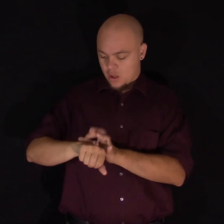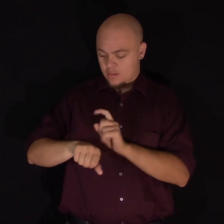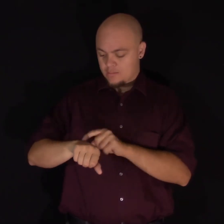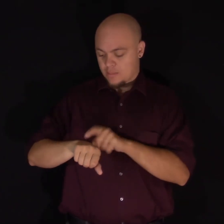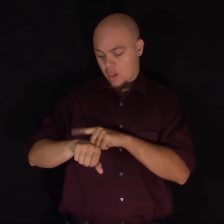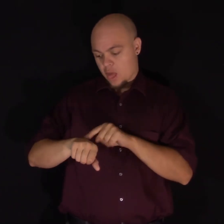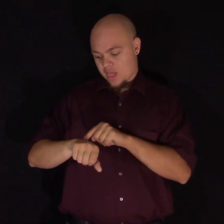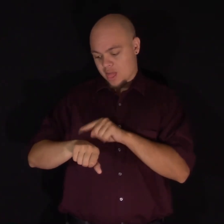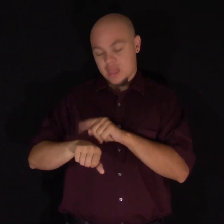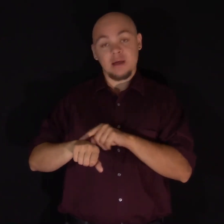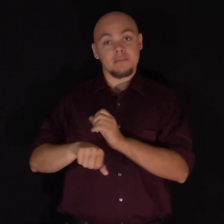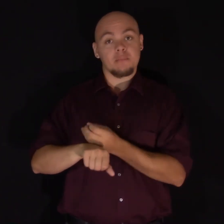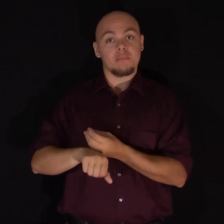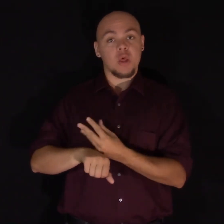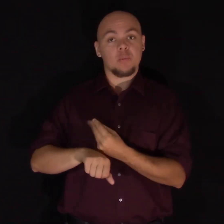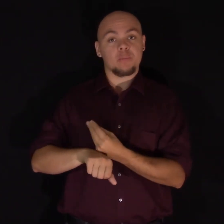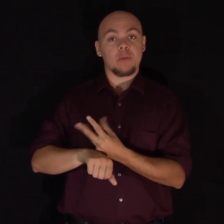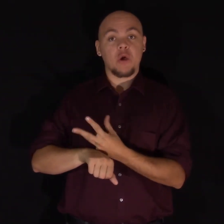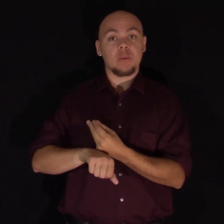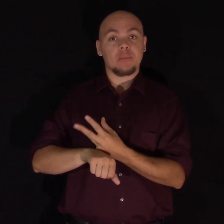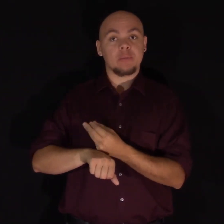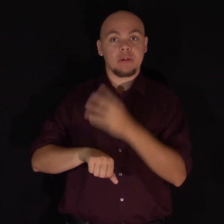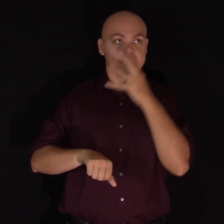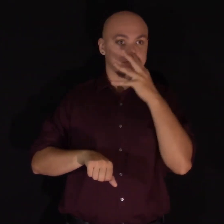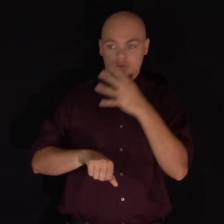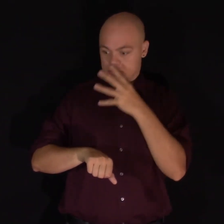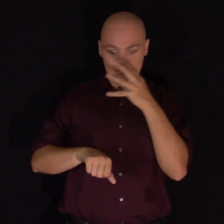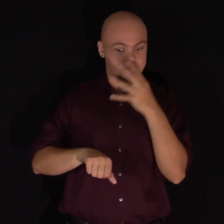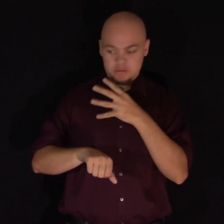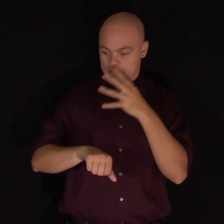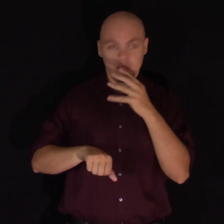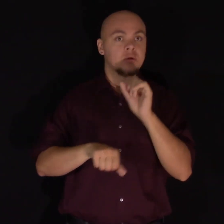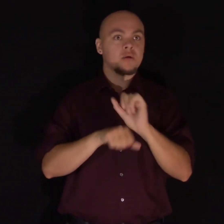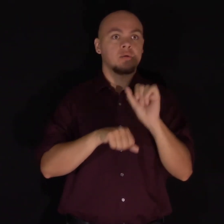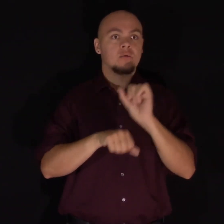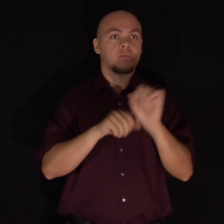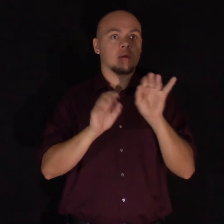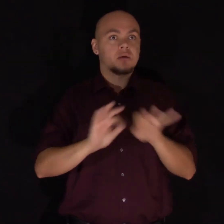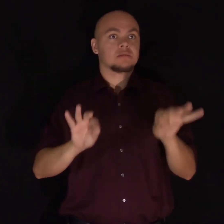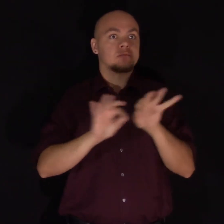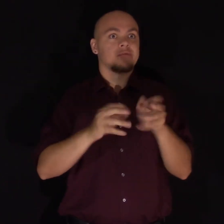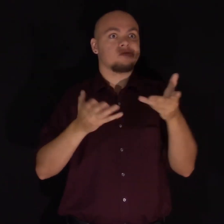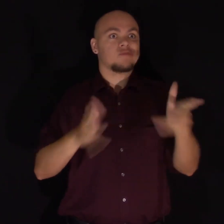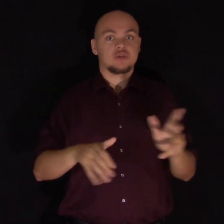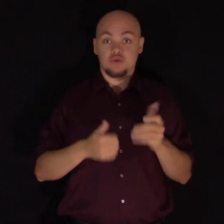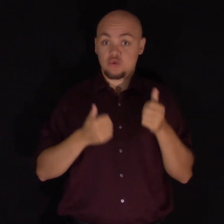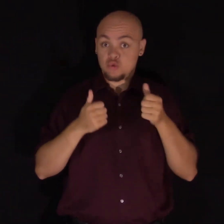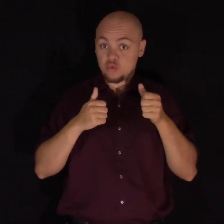beeping and blooping and distracting me as I was trying to get important stuff done.